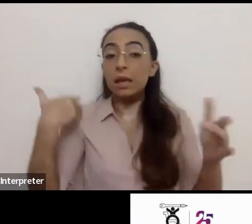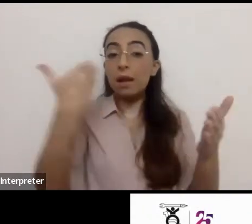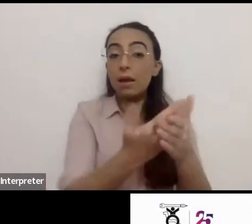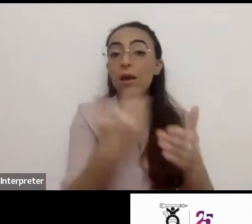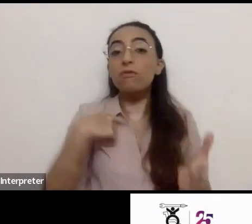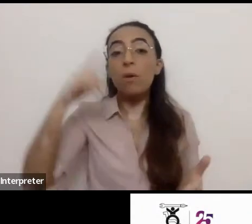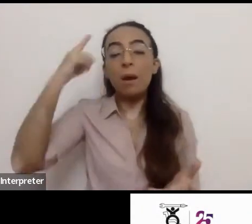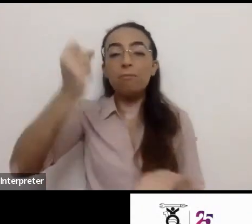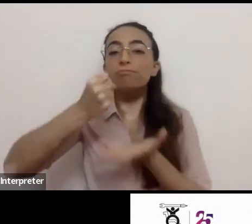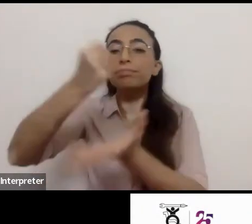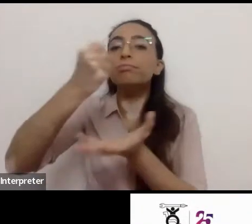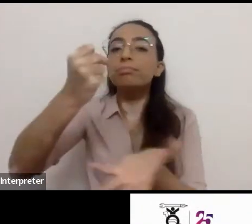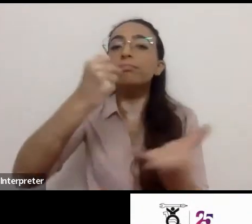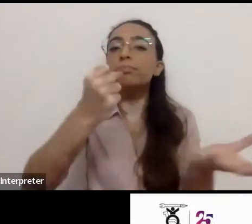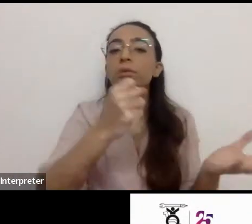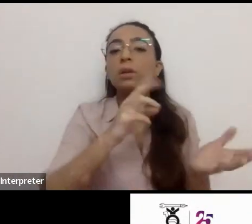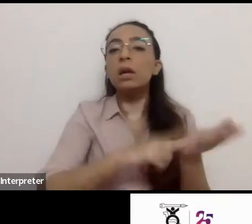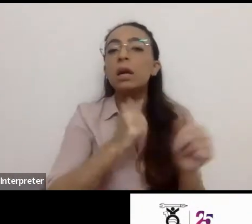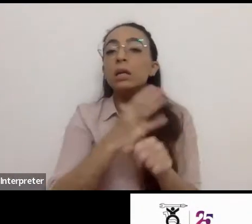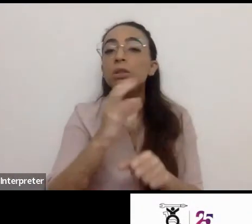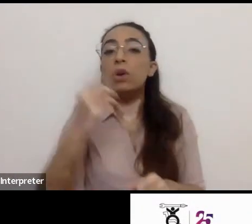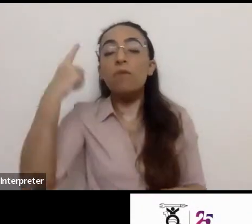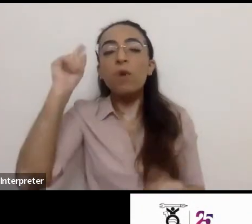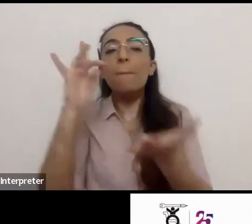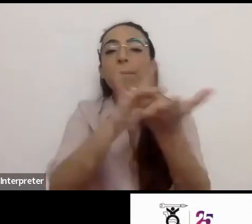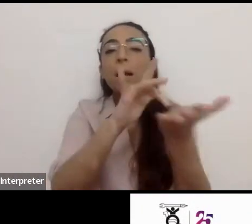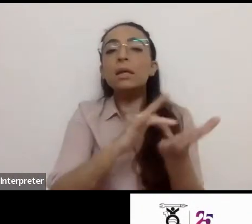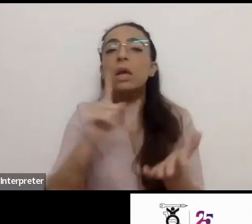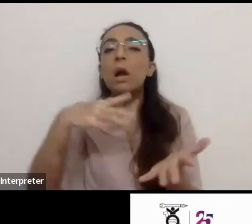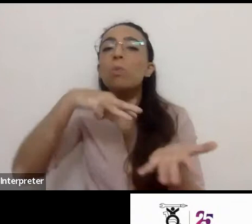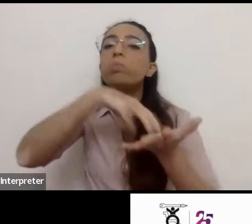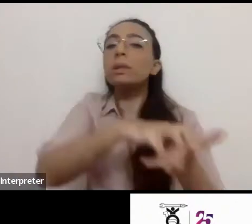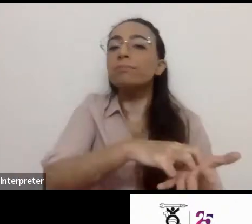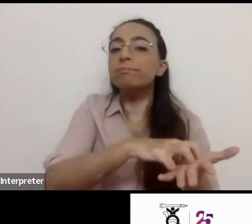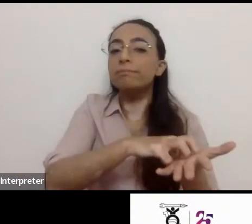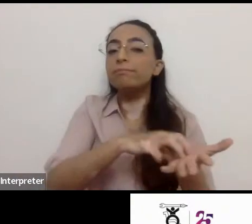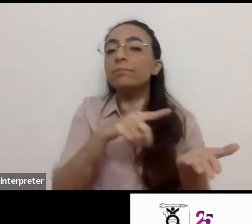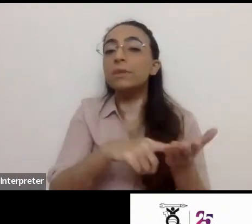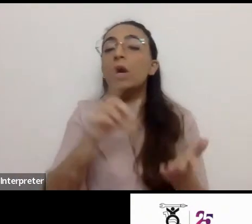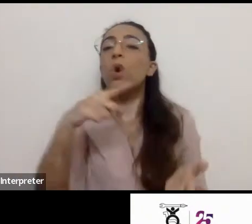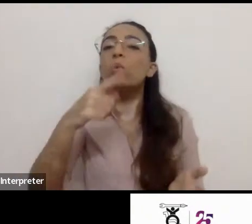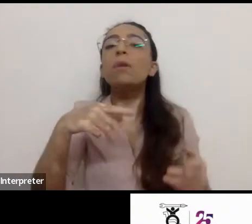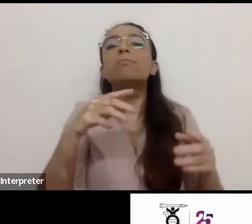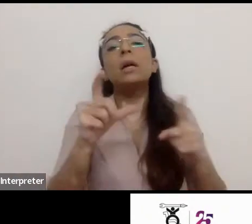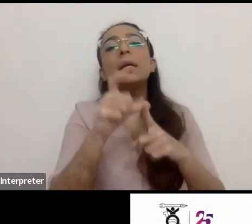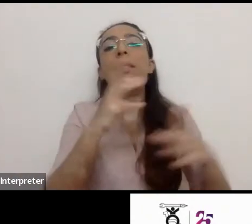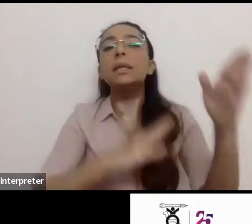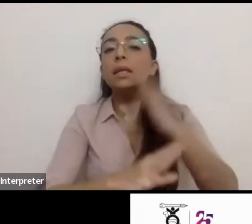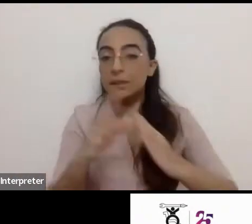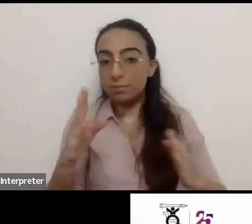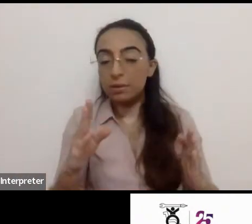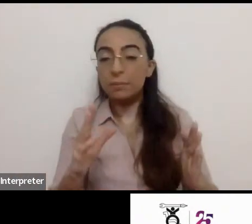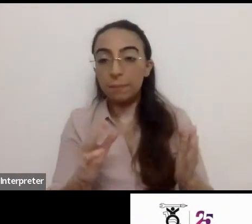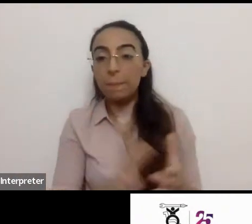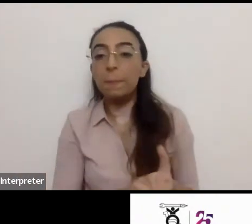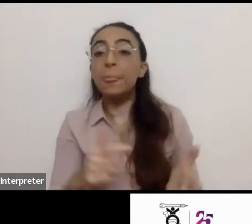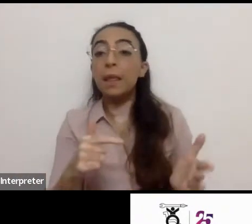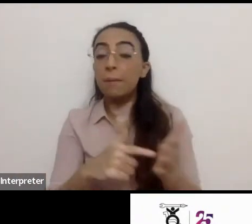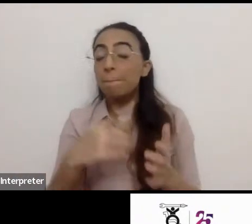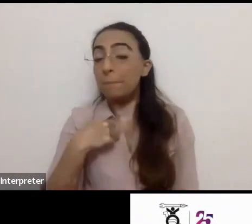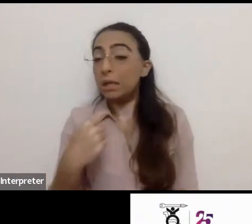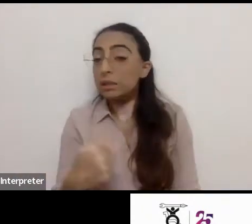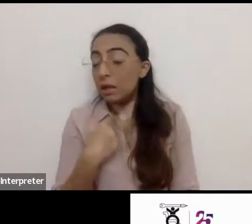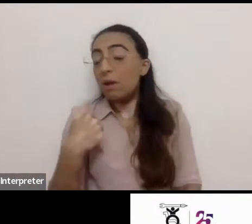grant-making organization to areas of vulnerability, one of which is people with disabilities. So we've actually committed, I'm quite proud to say,